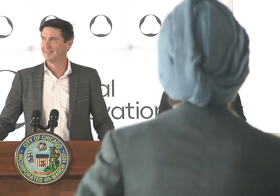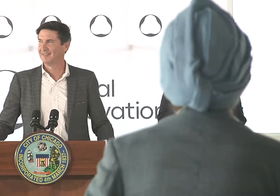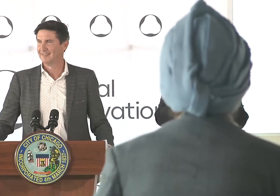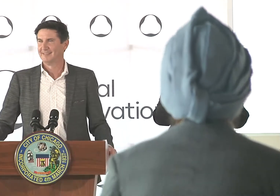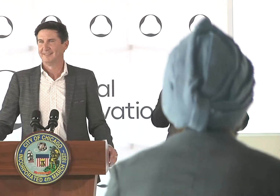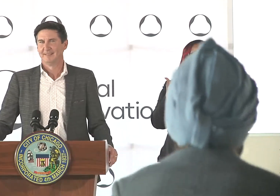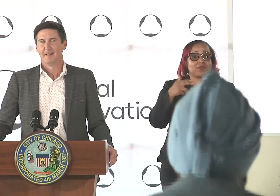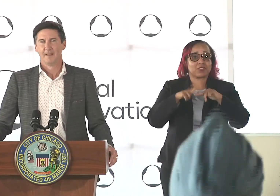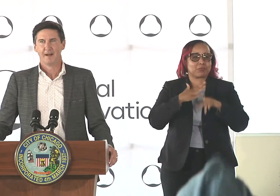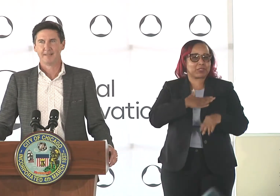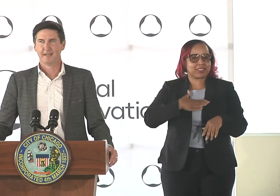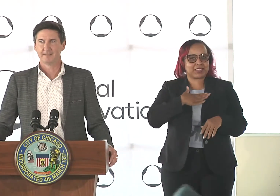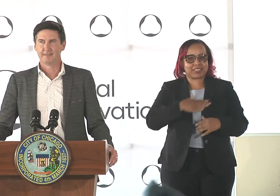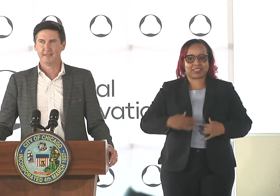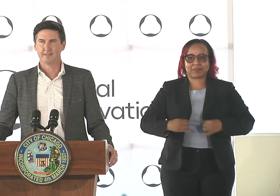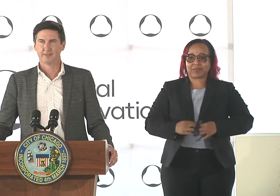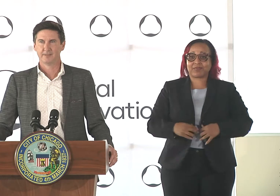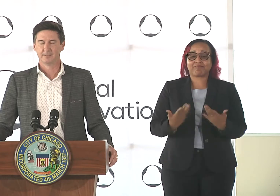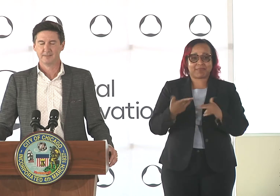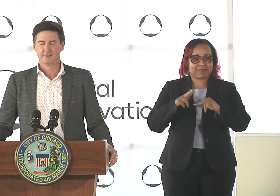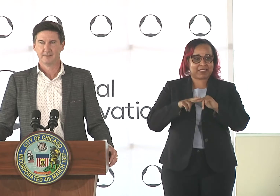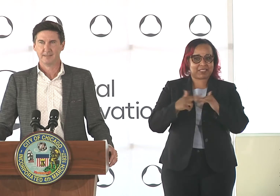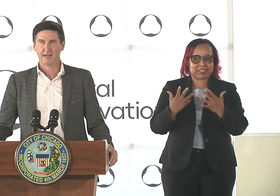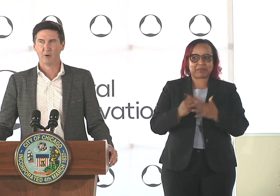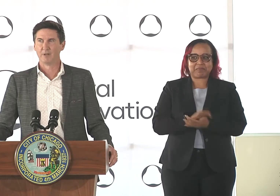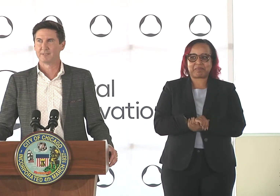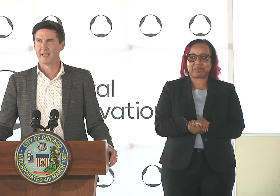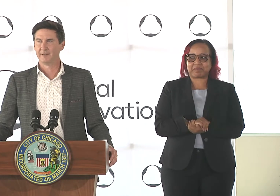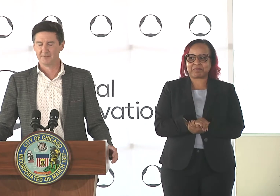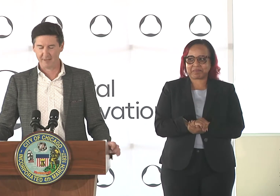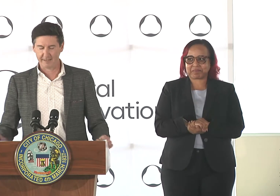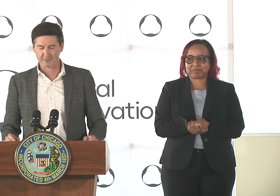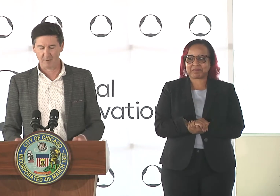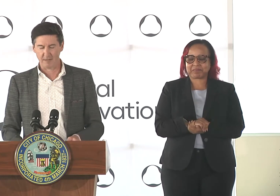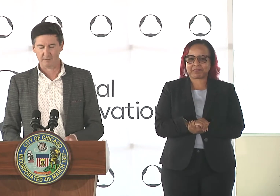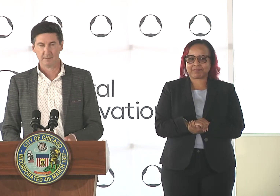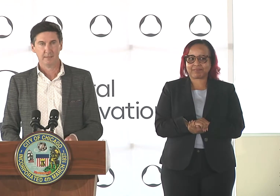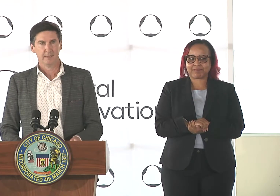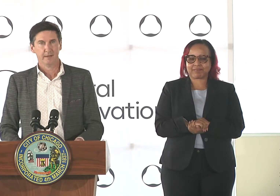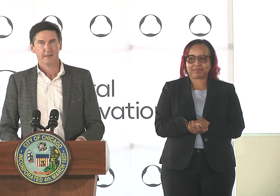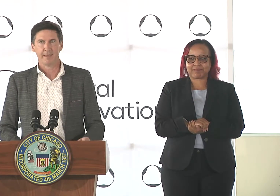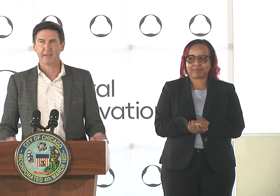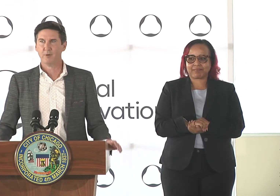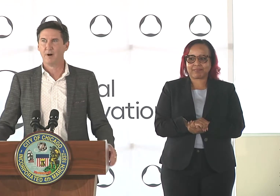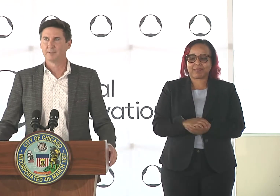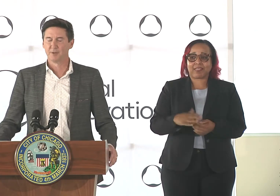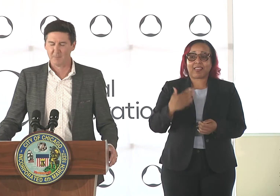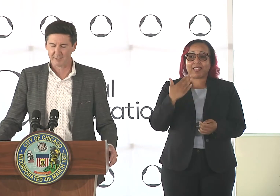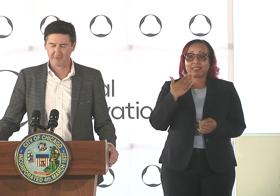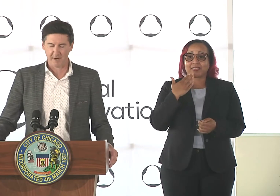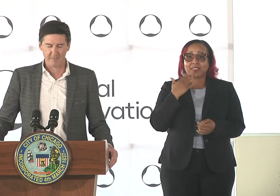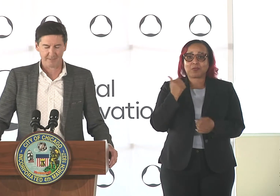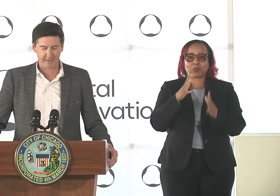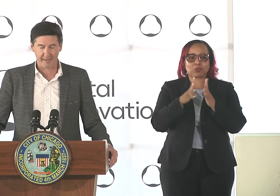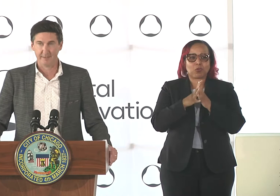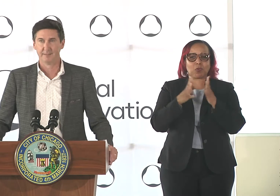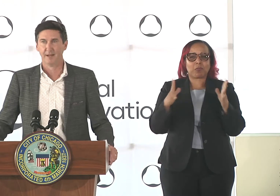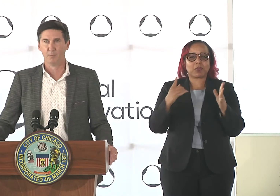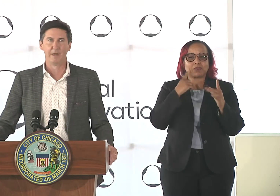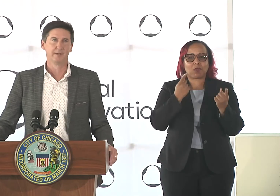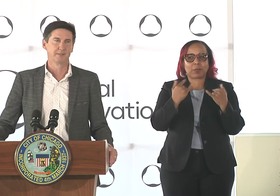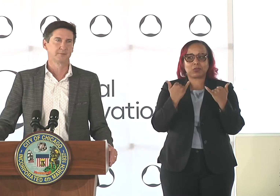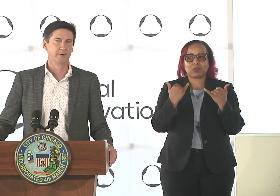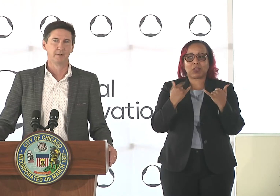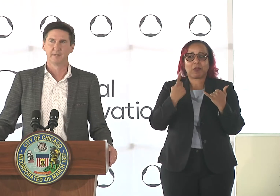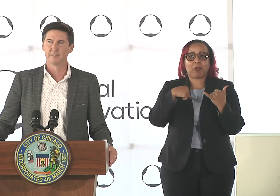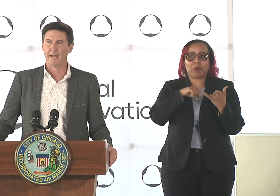please. Take a seat or a stand if you'd like as well. Thank you all so much for coming today.